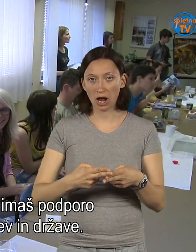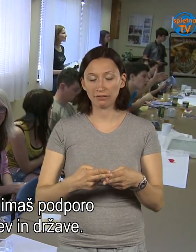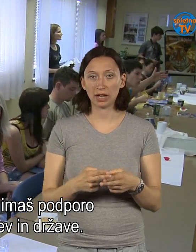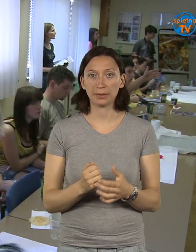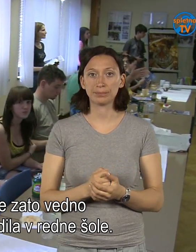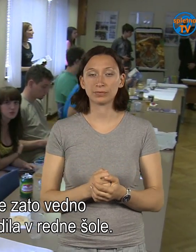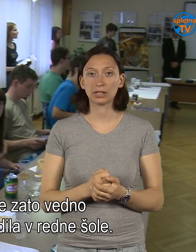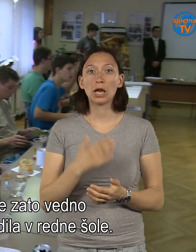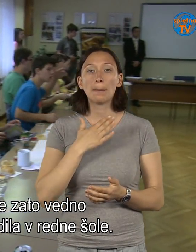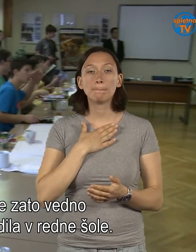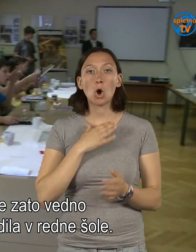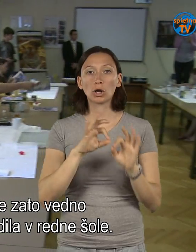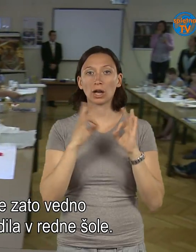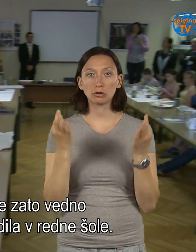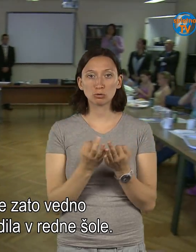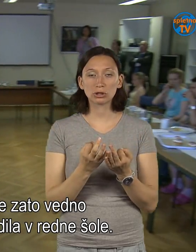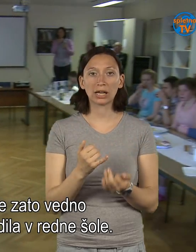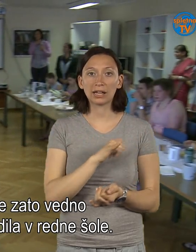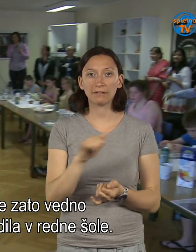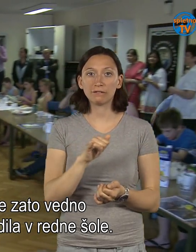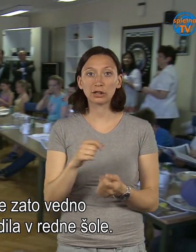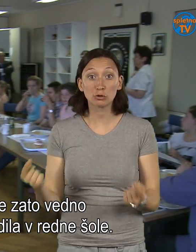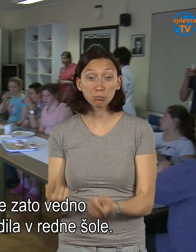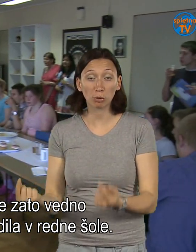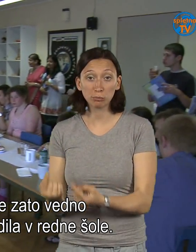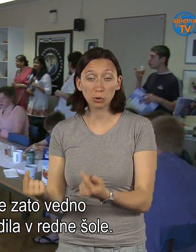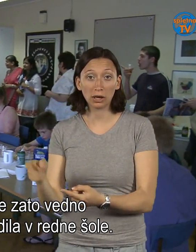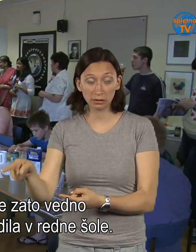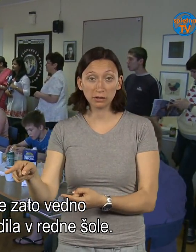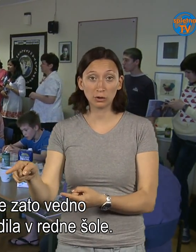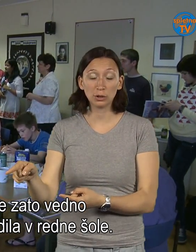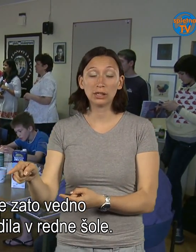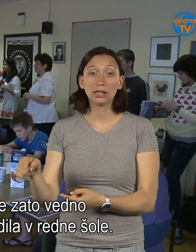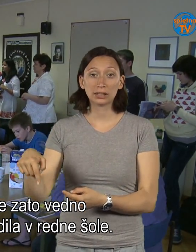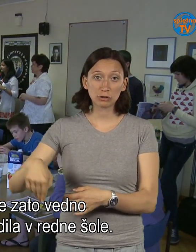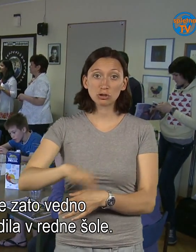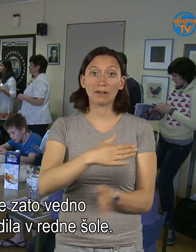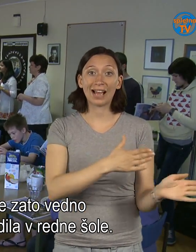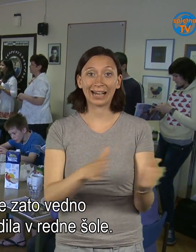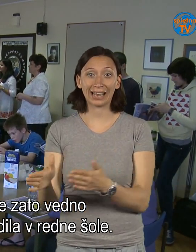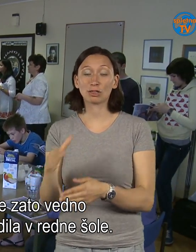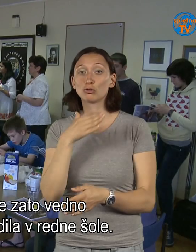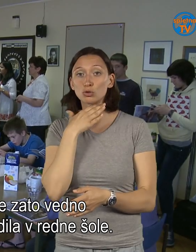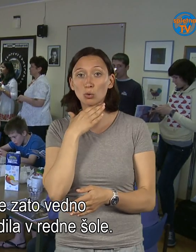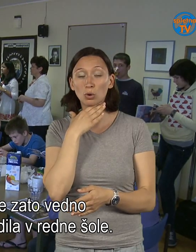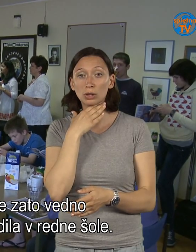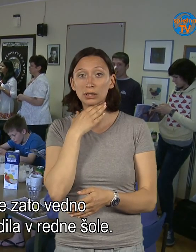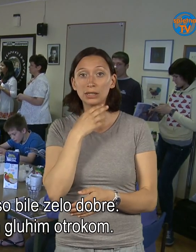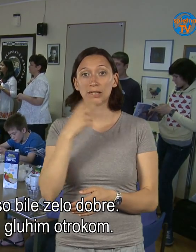So my family has always stimulated her to go to regular schools. Of course, the